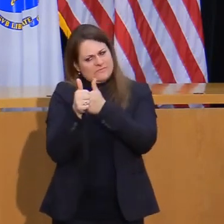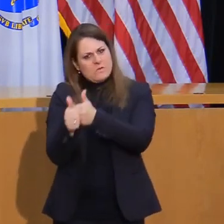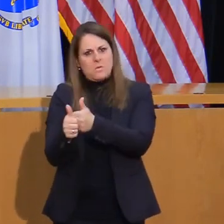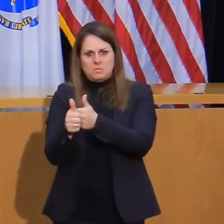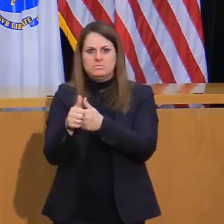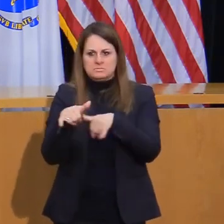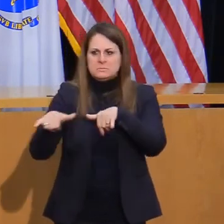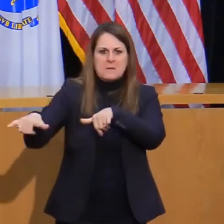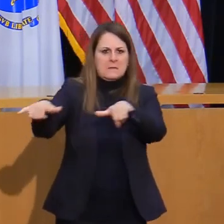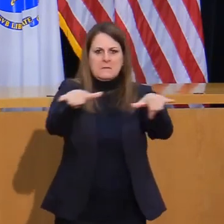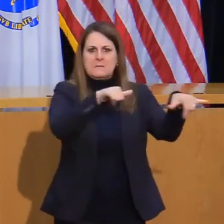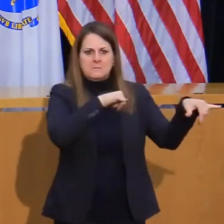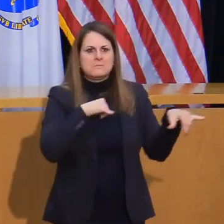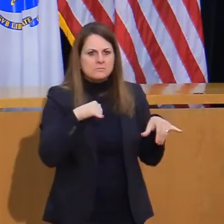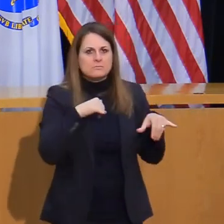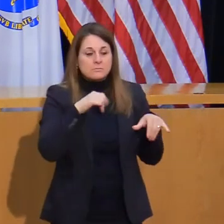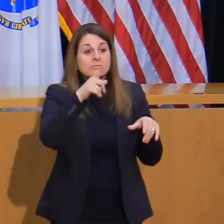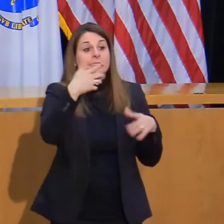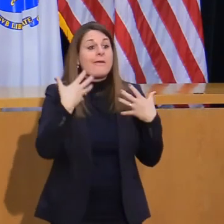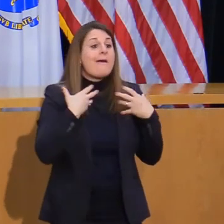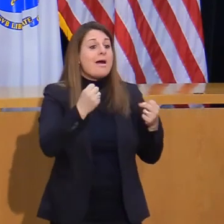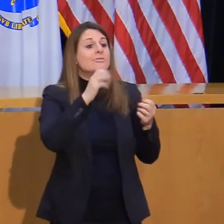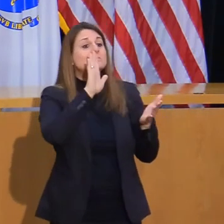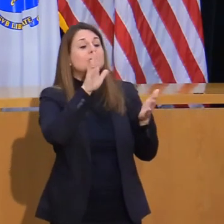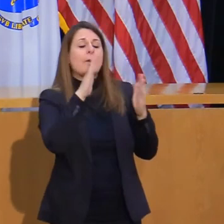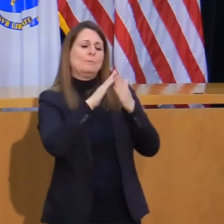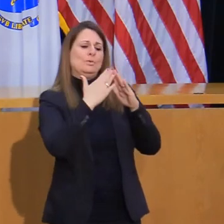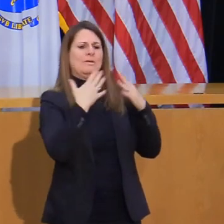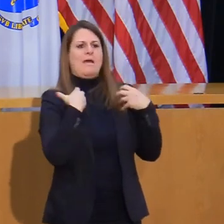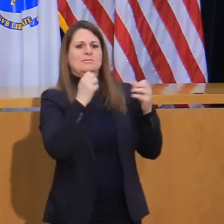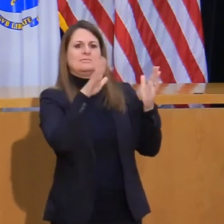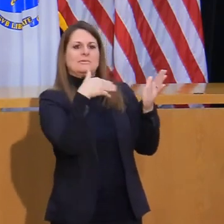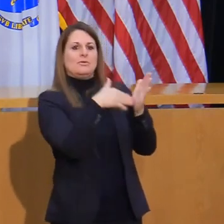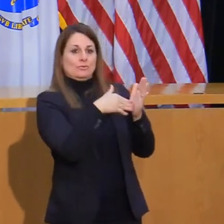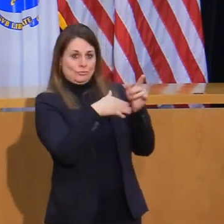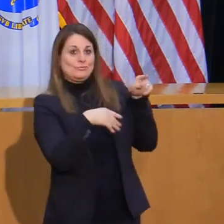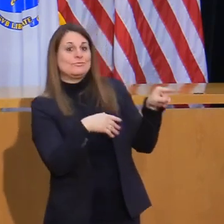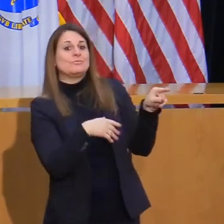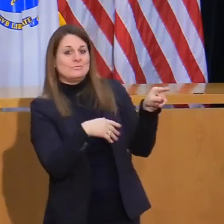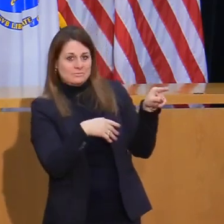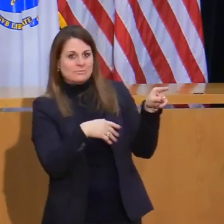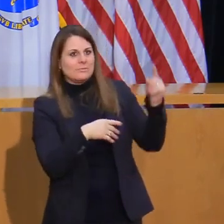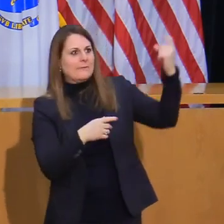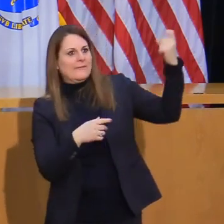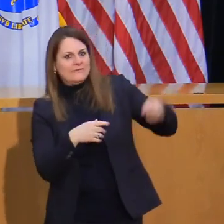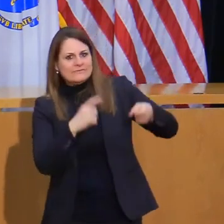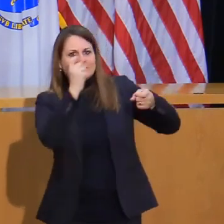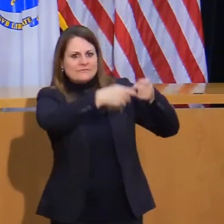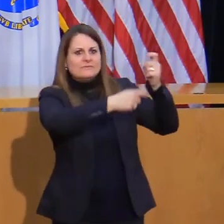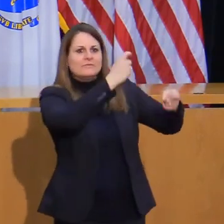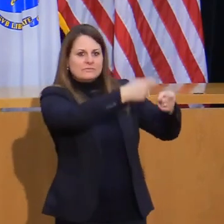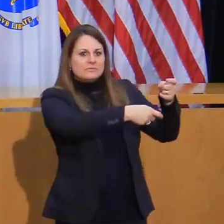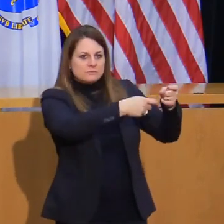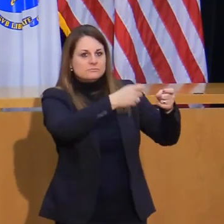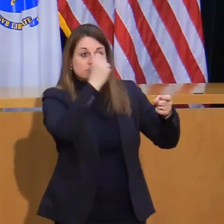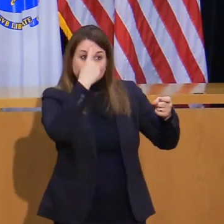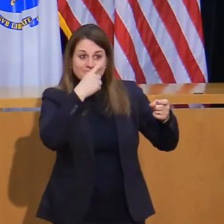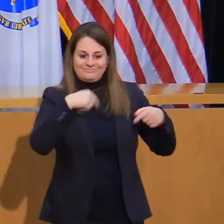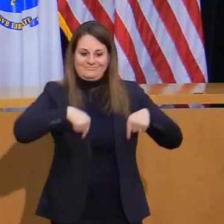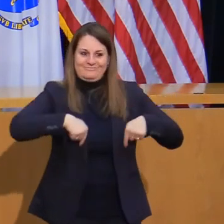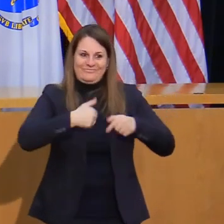centers are, for the most part, relying on the guidance that we've put in place,